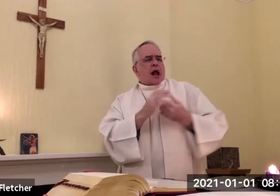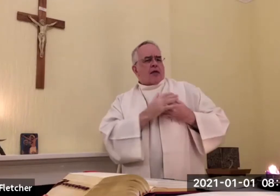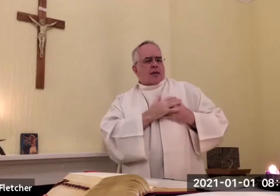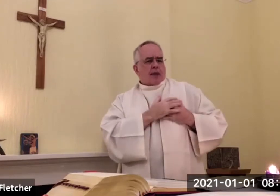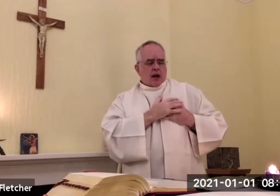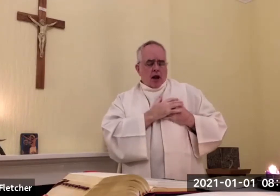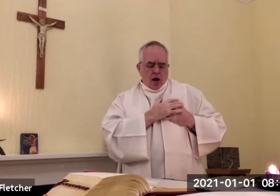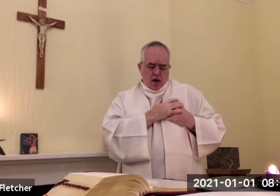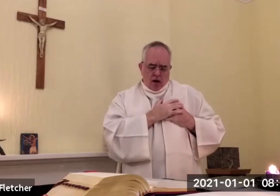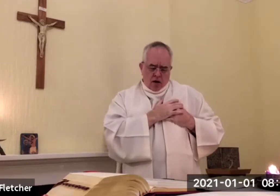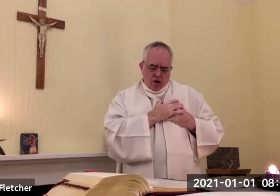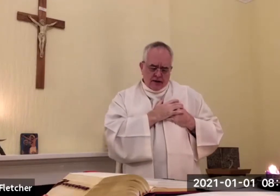them in her heart.